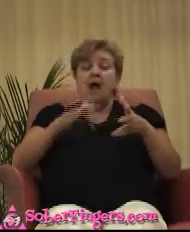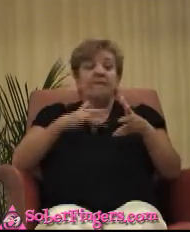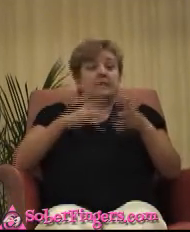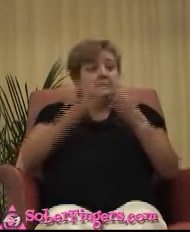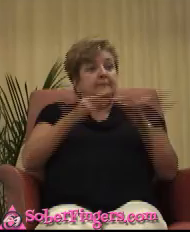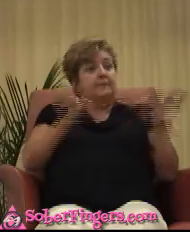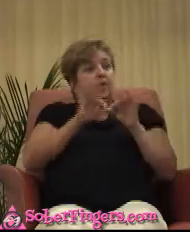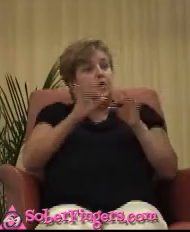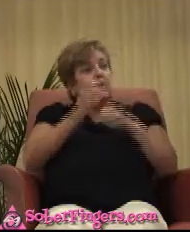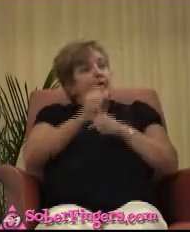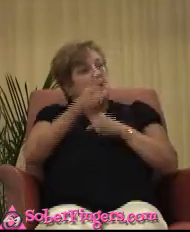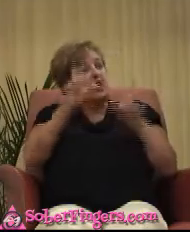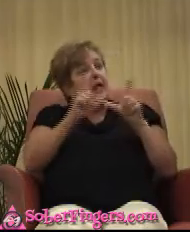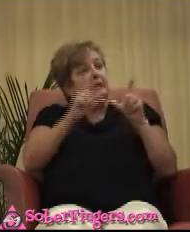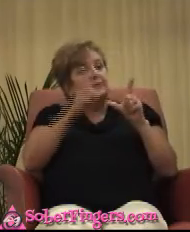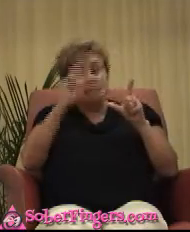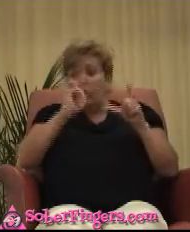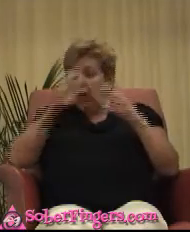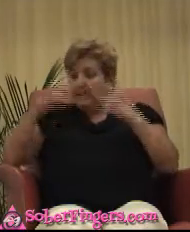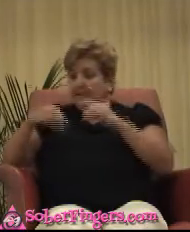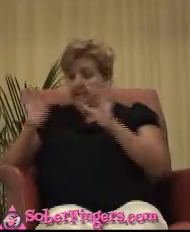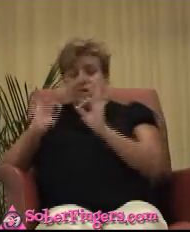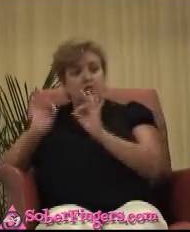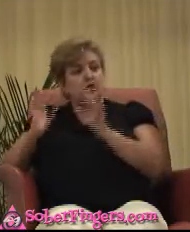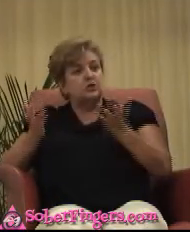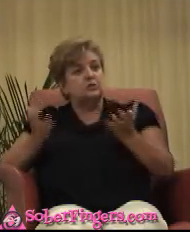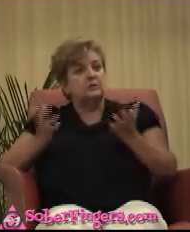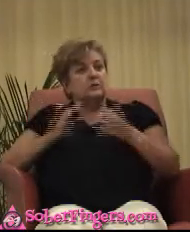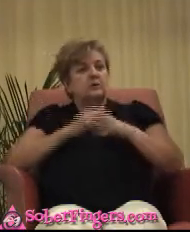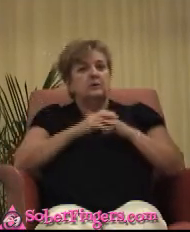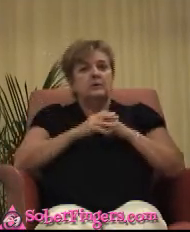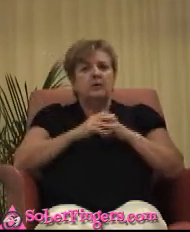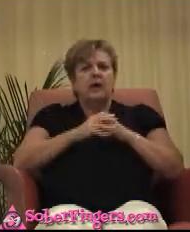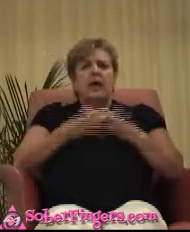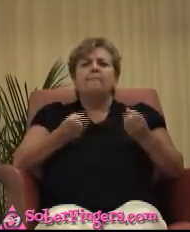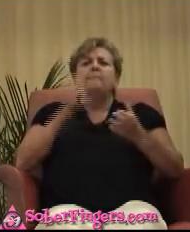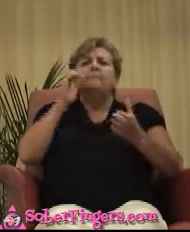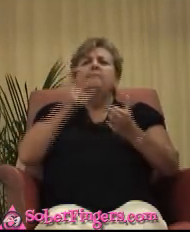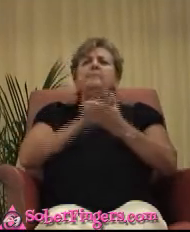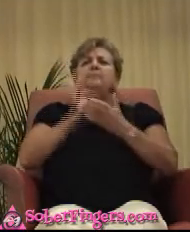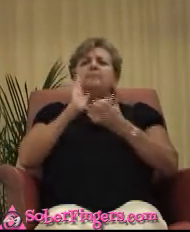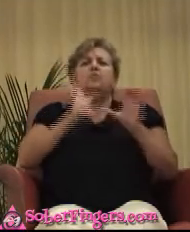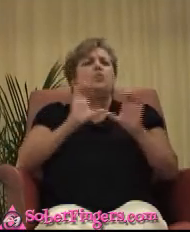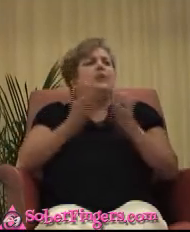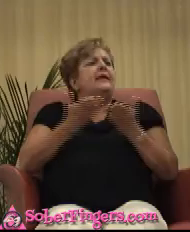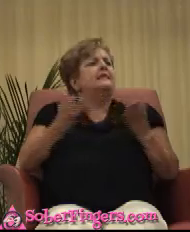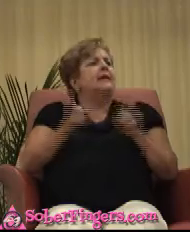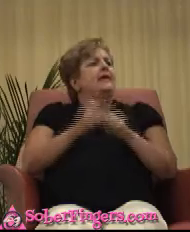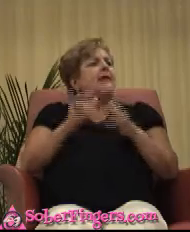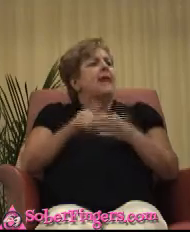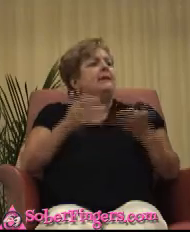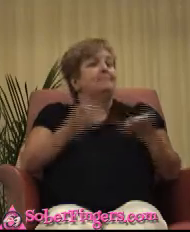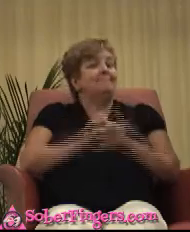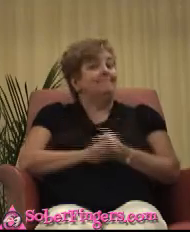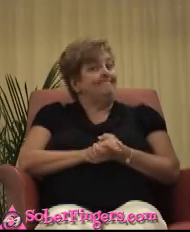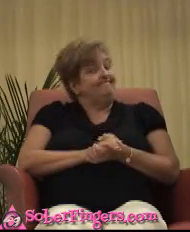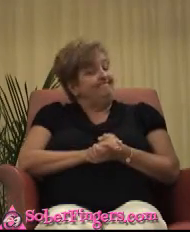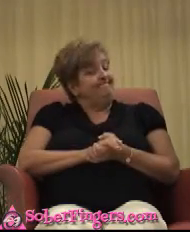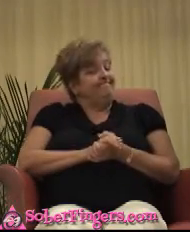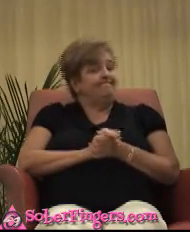back. Why don't we sell our furniture? You know any wives that do things like that? They're few and far between. That was all we